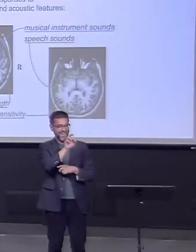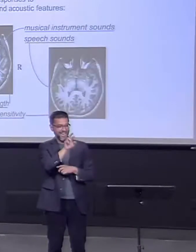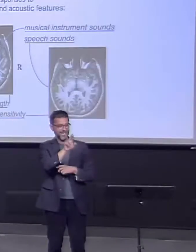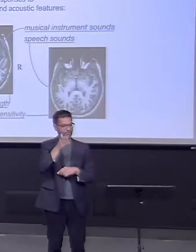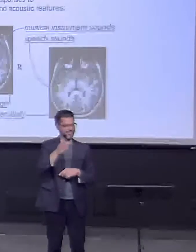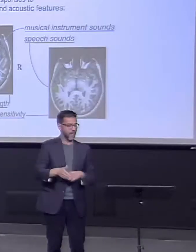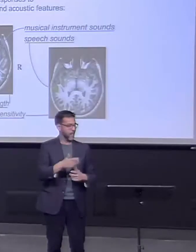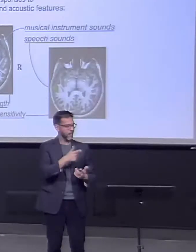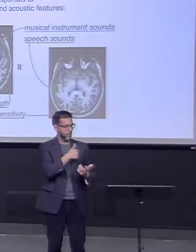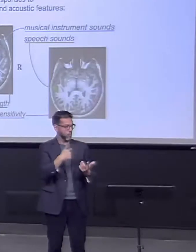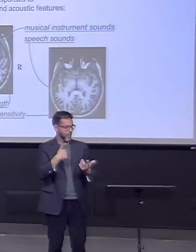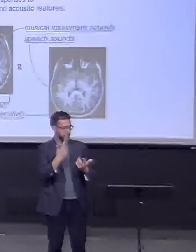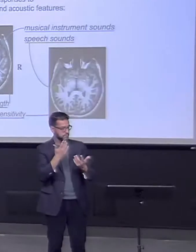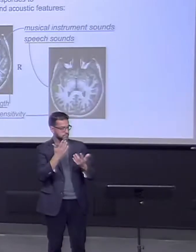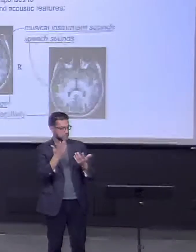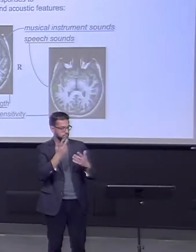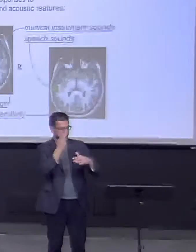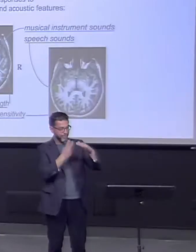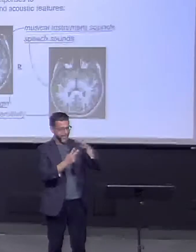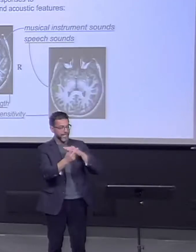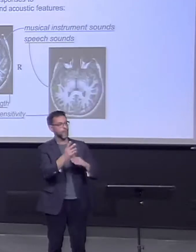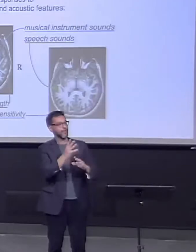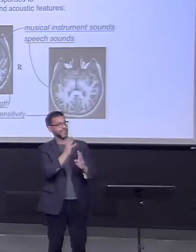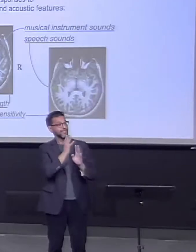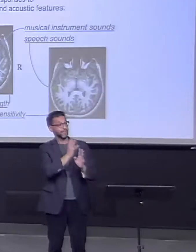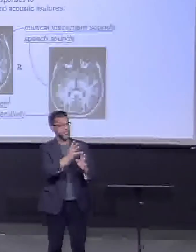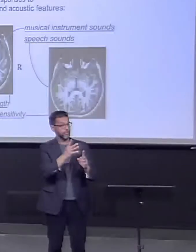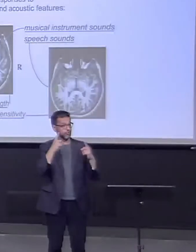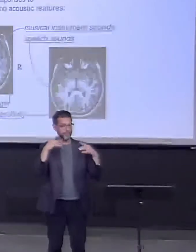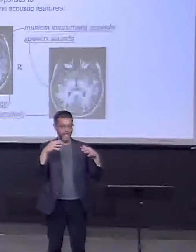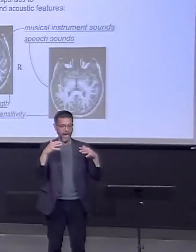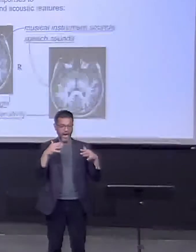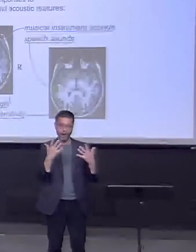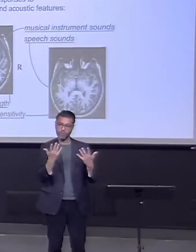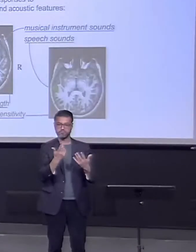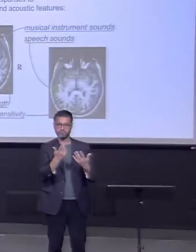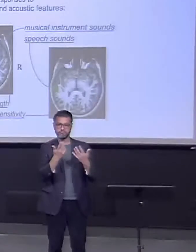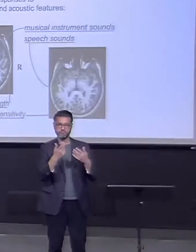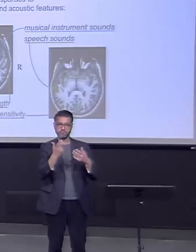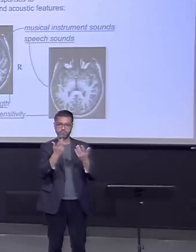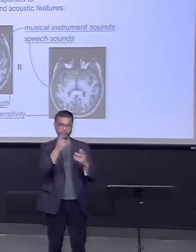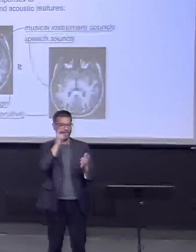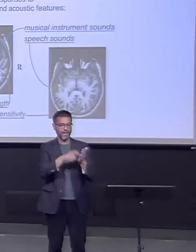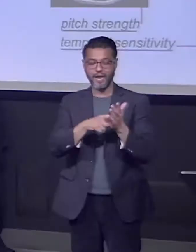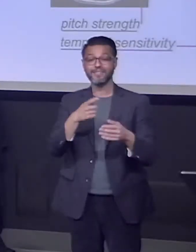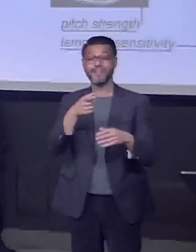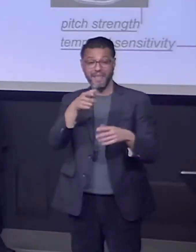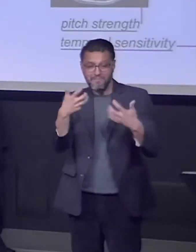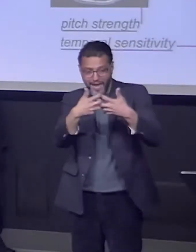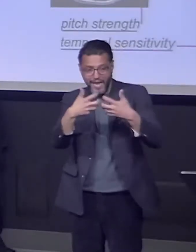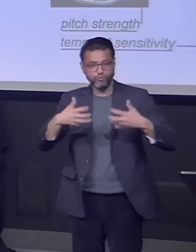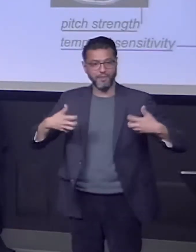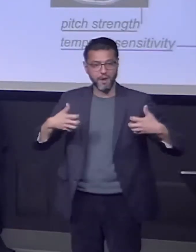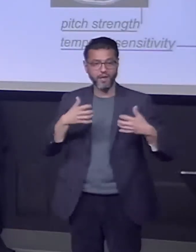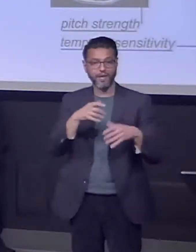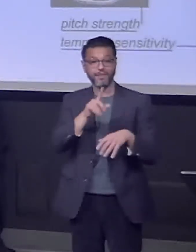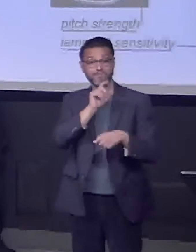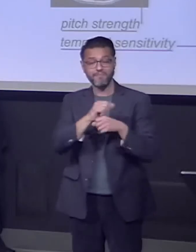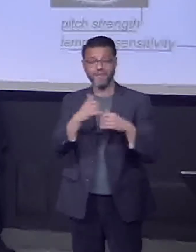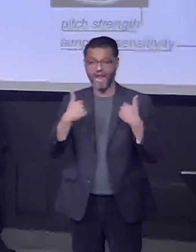predicted, where speech sounds are especially good stimuli. So this again matches the monkey. There are neurons or neuronal